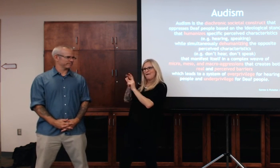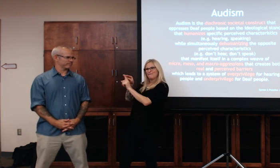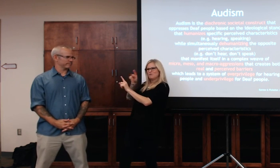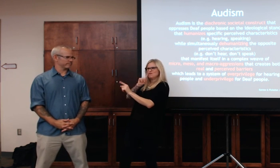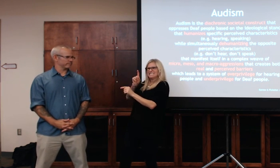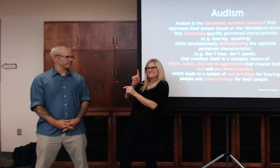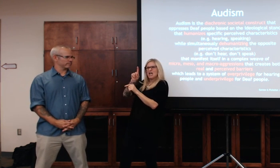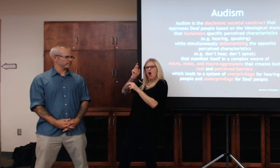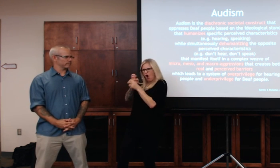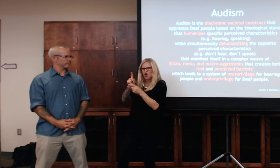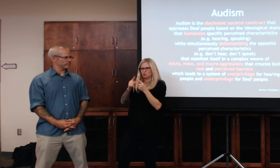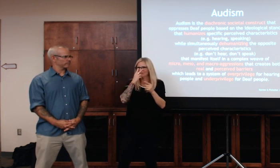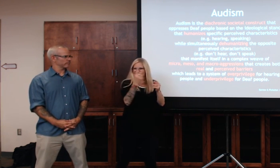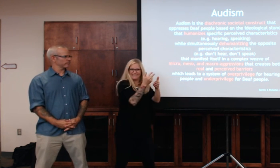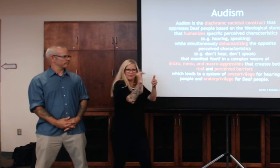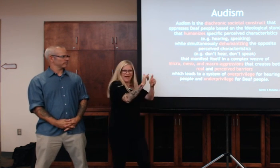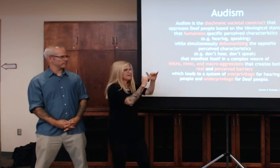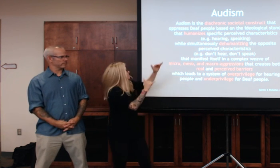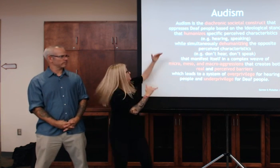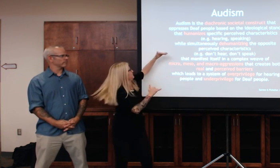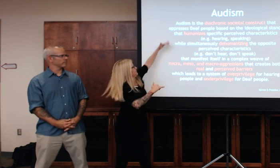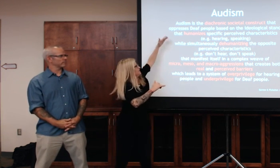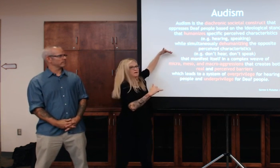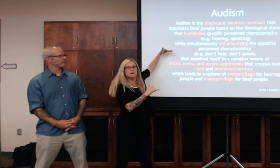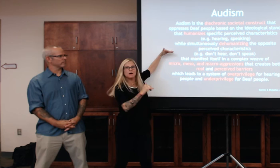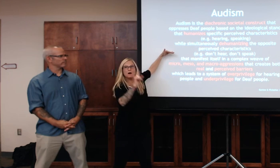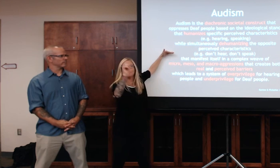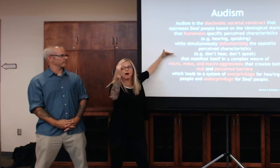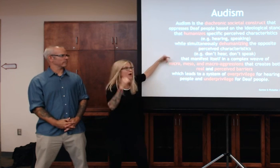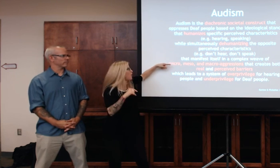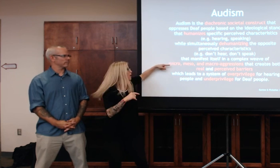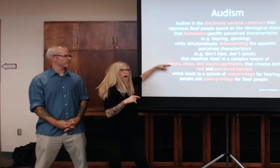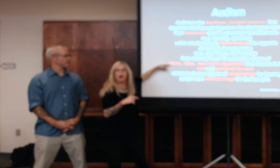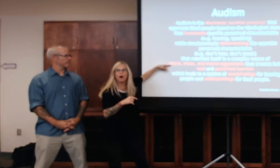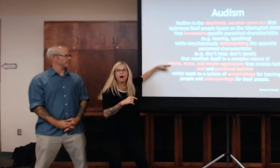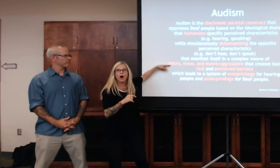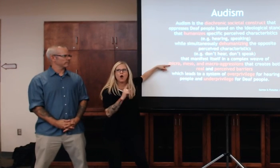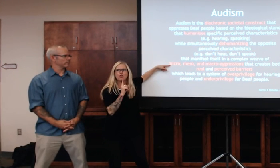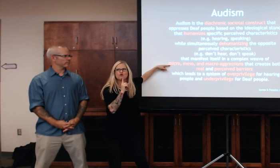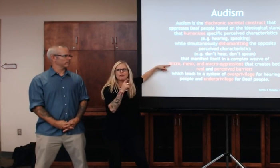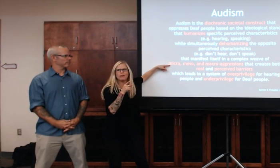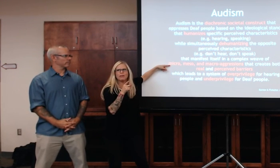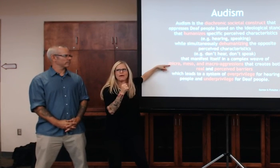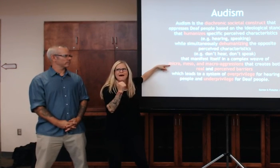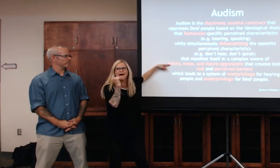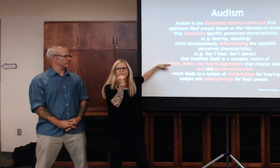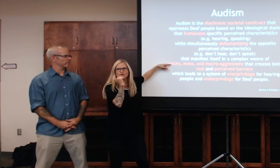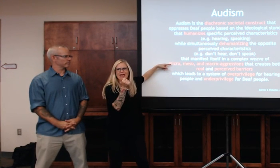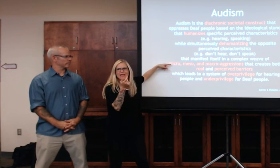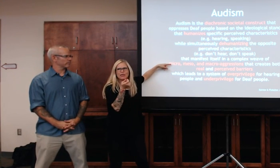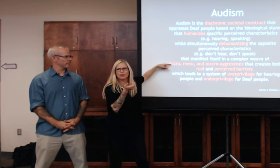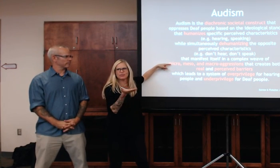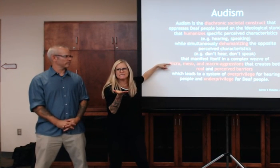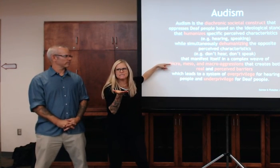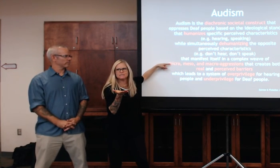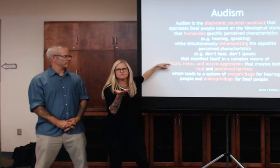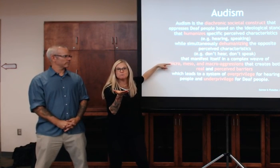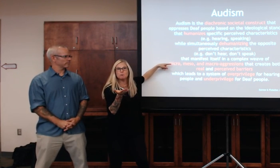thing is part of a larger picture. So it's hard to see the dehumanization of other things when you see these little everyday